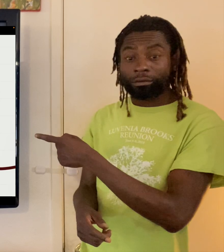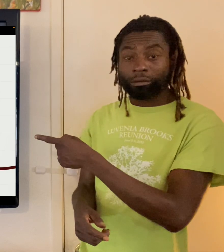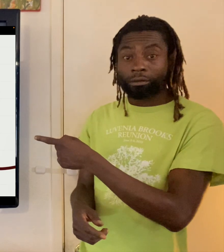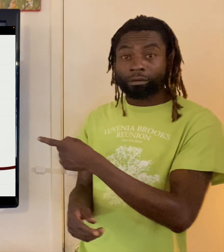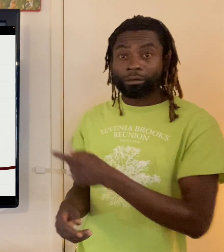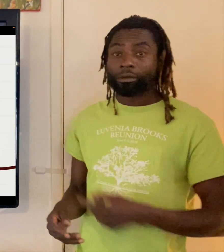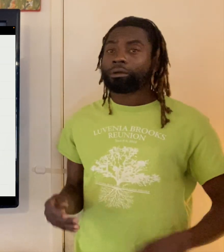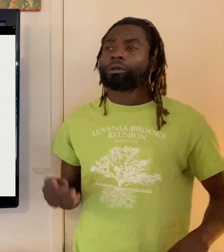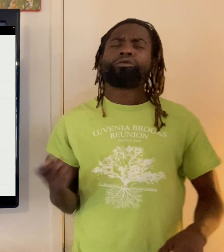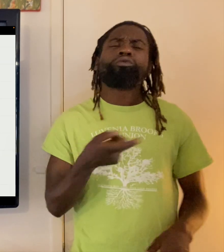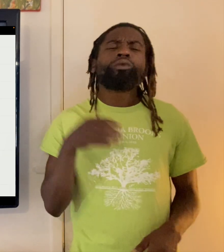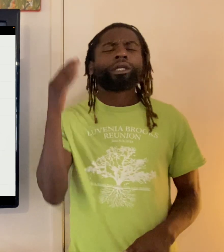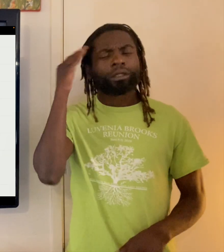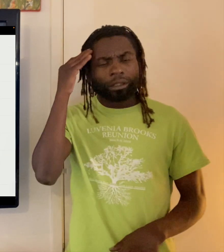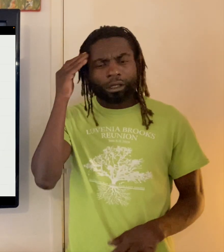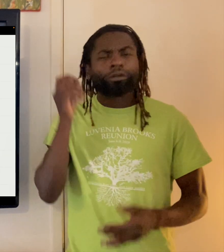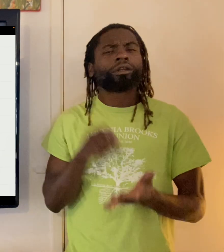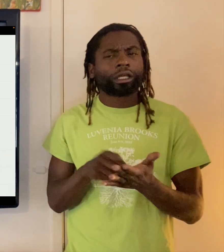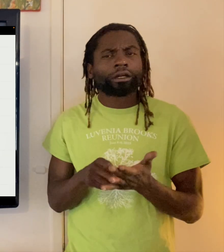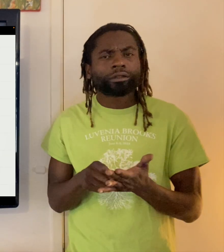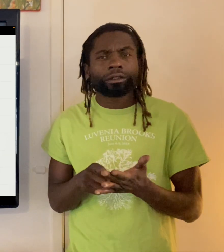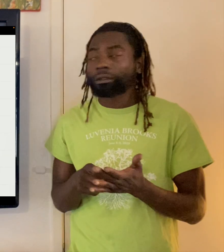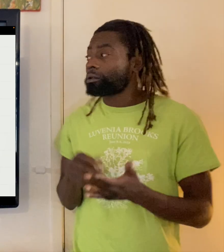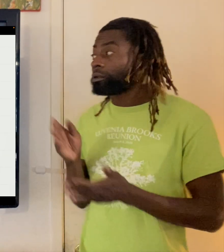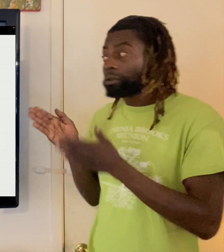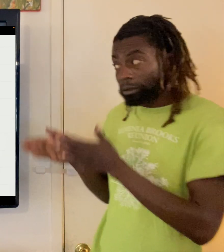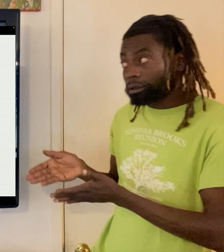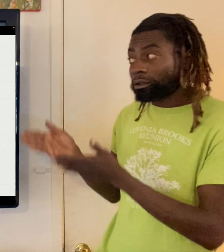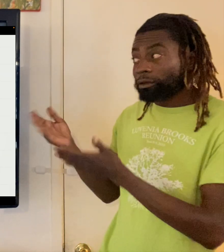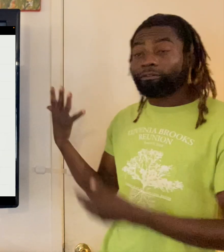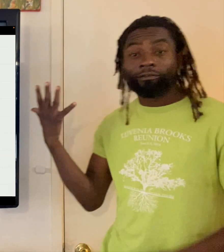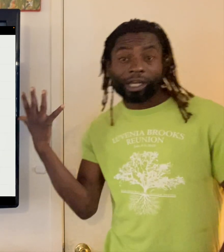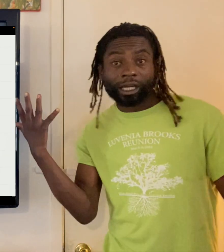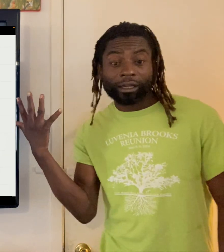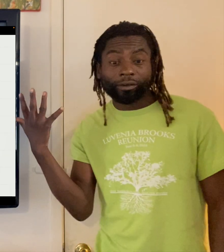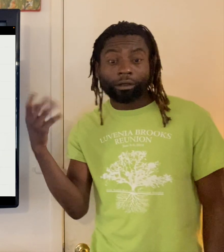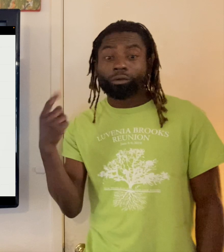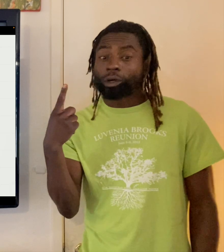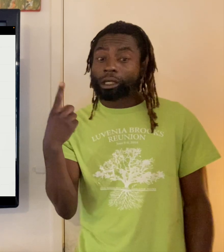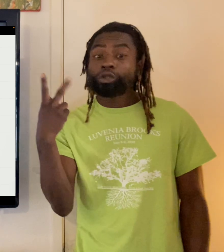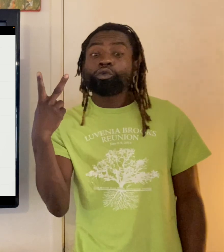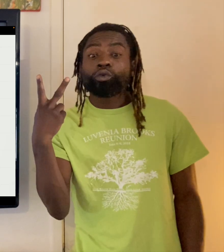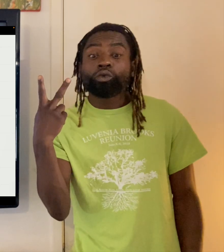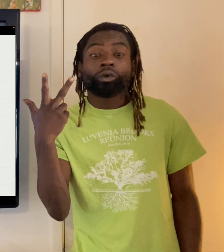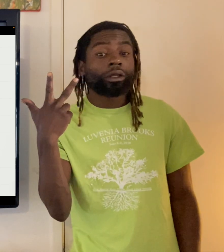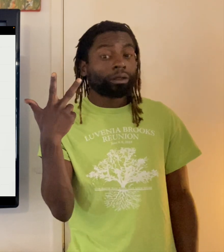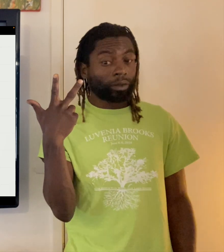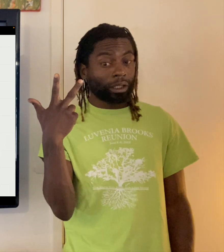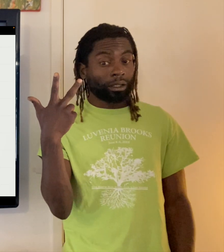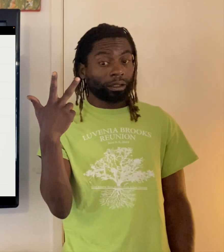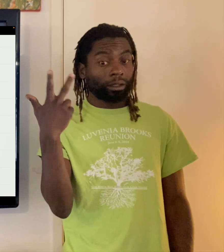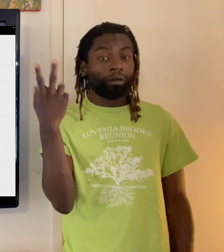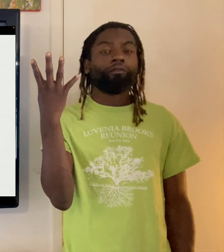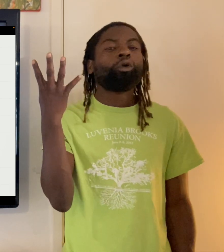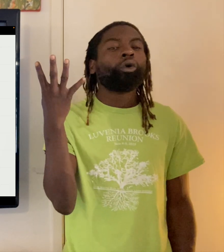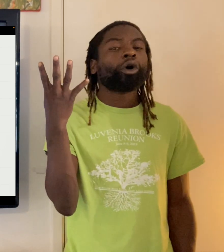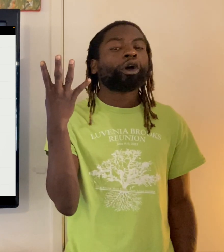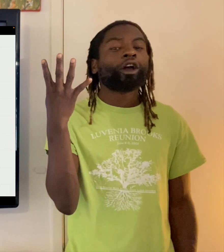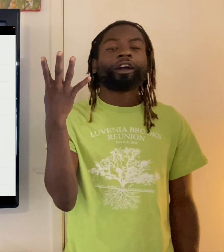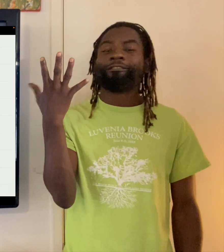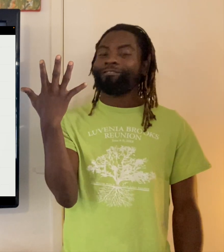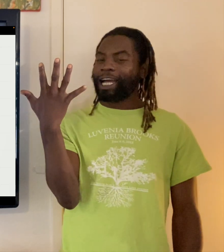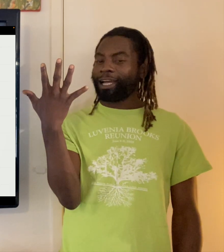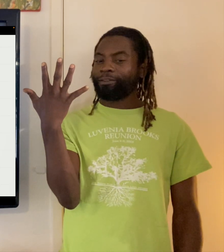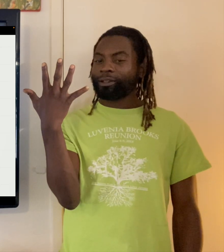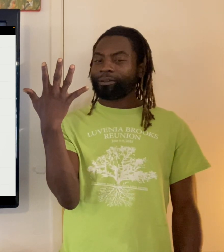know from counting them, there are actually 5 letter X's. See? 1, 2, 3,